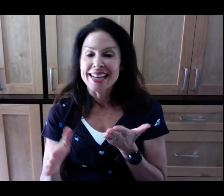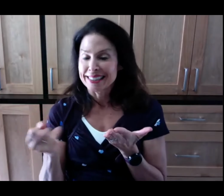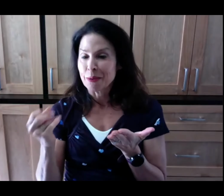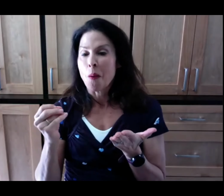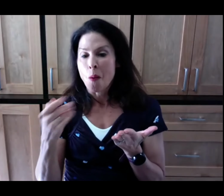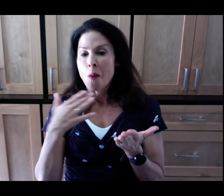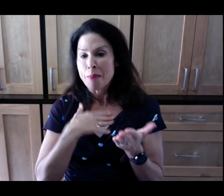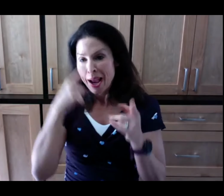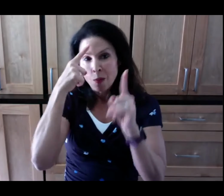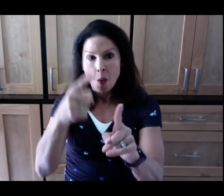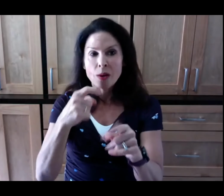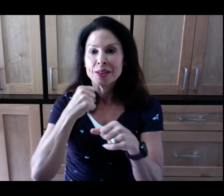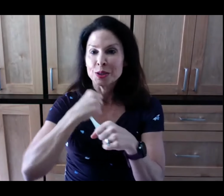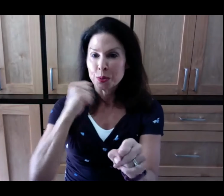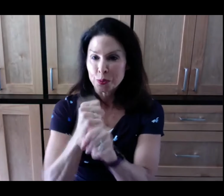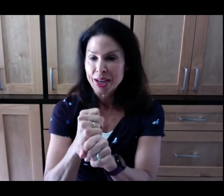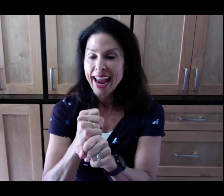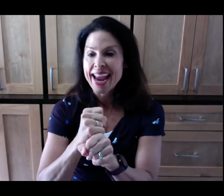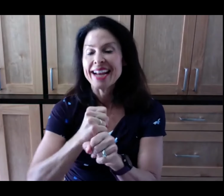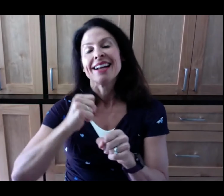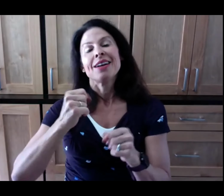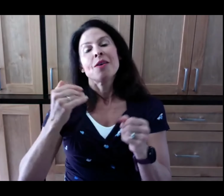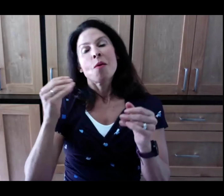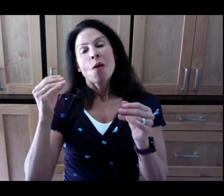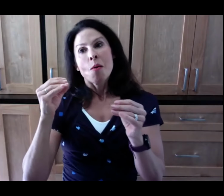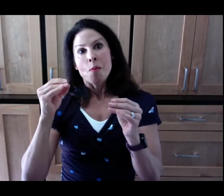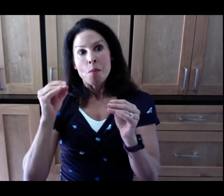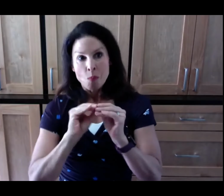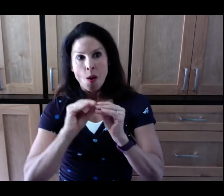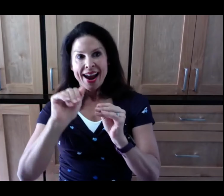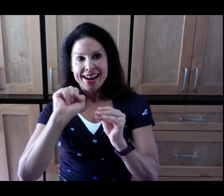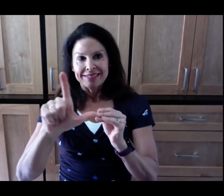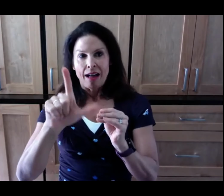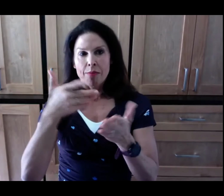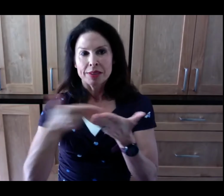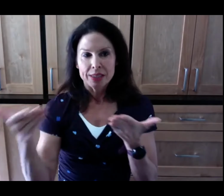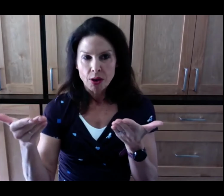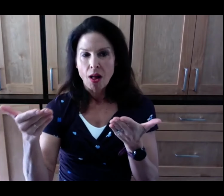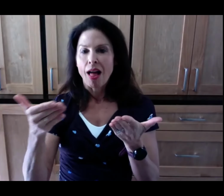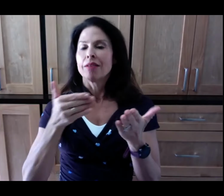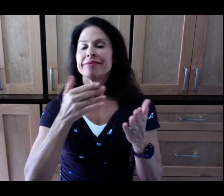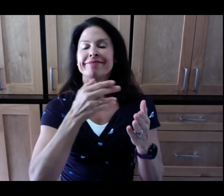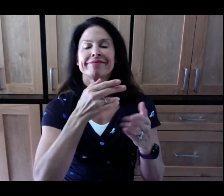transition stuff. It's really, really awesome. And so my goal is to create more